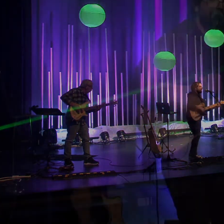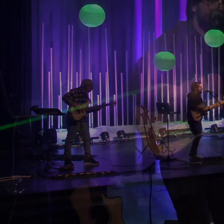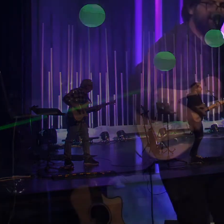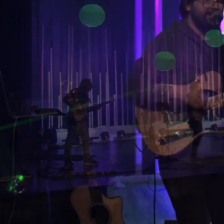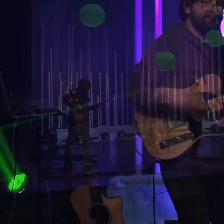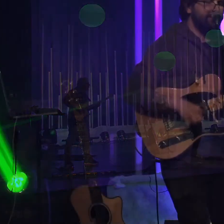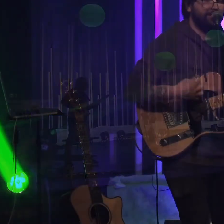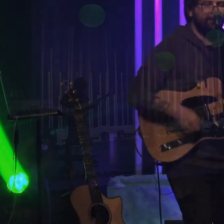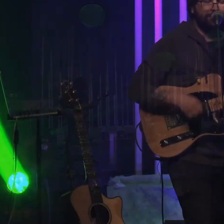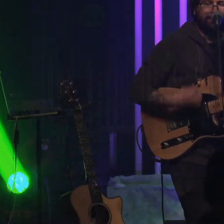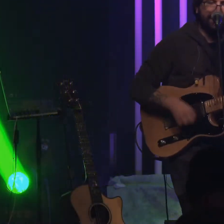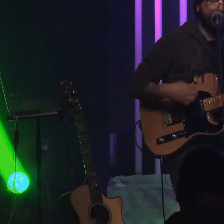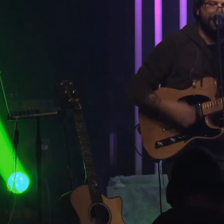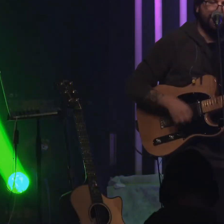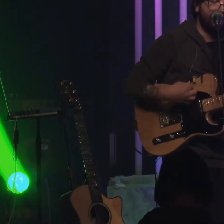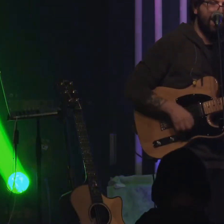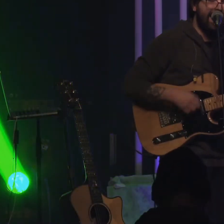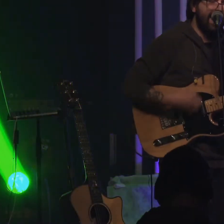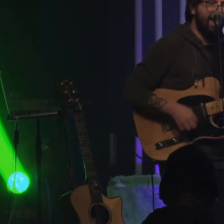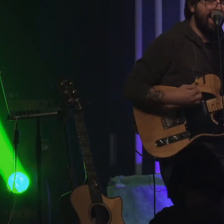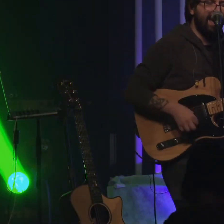I see you do it